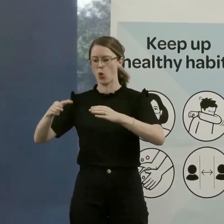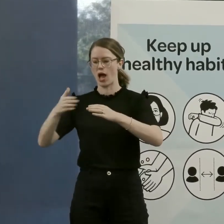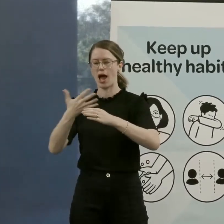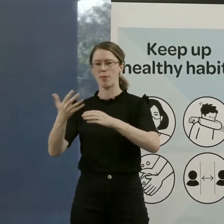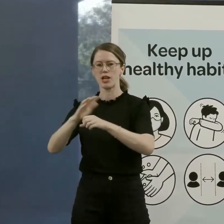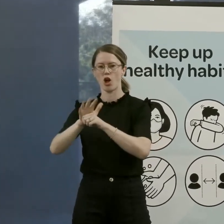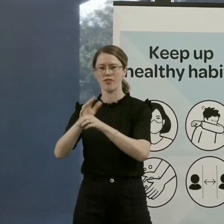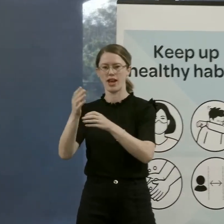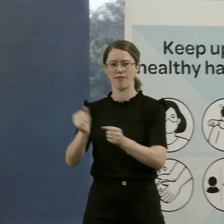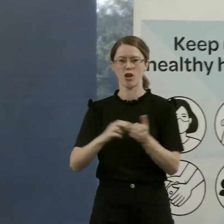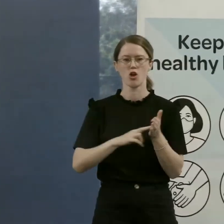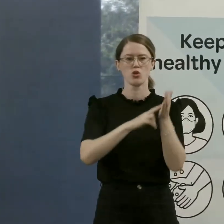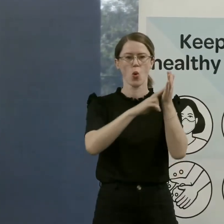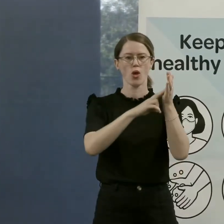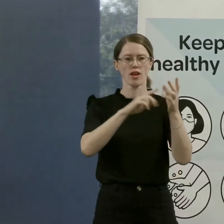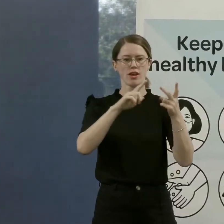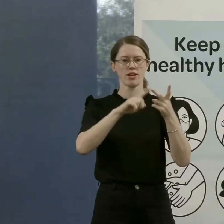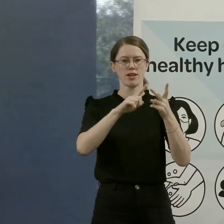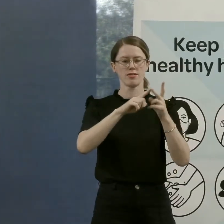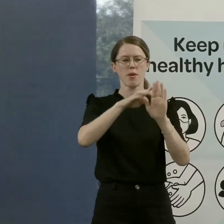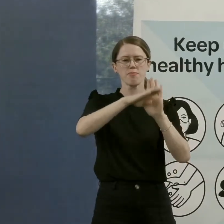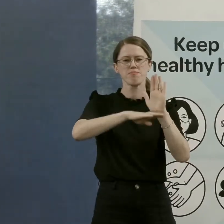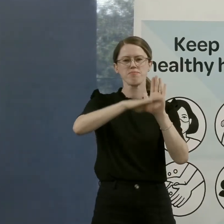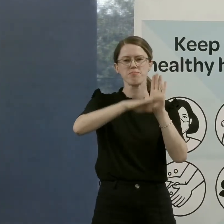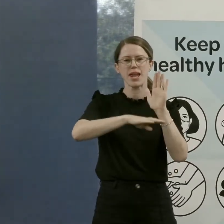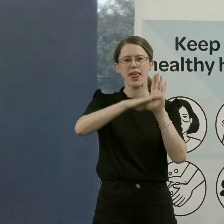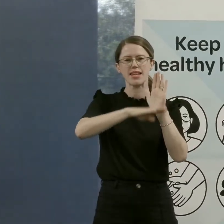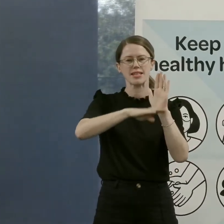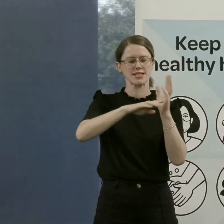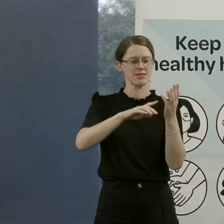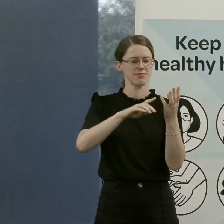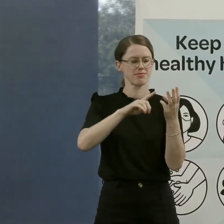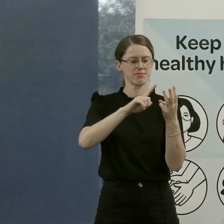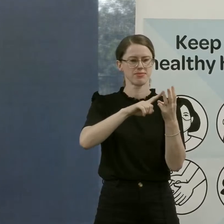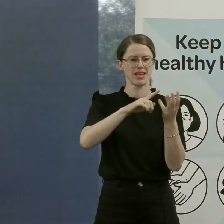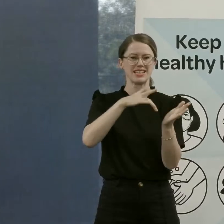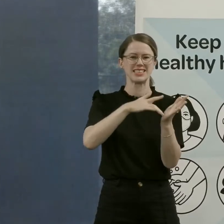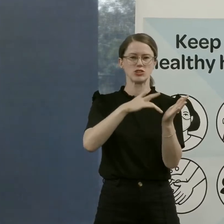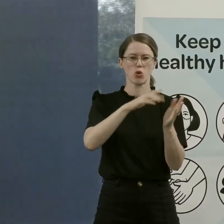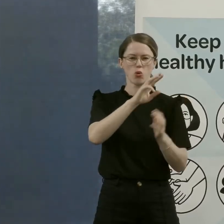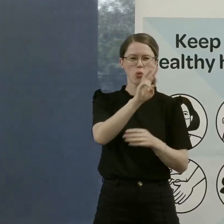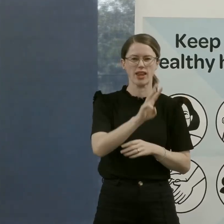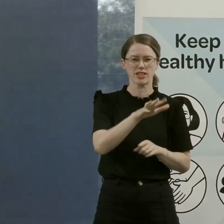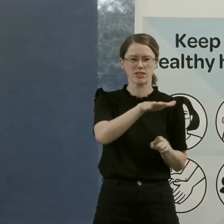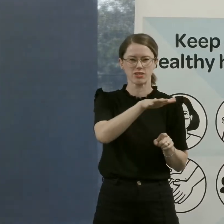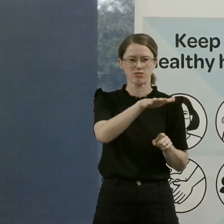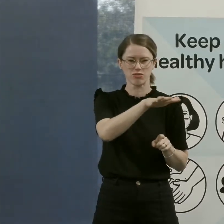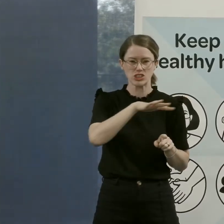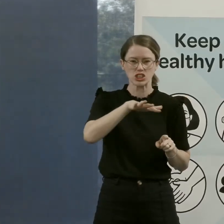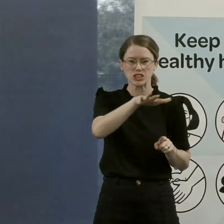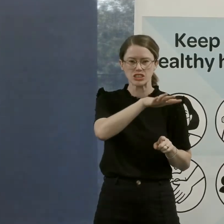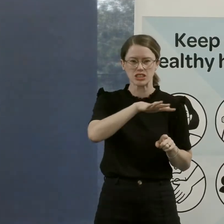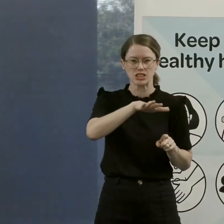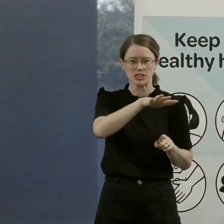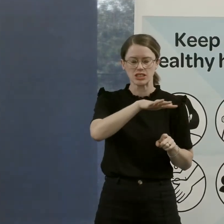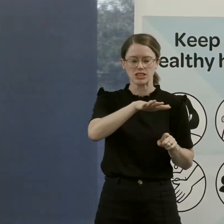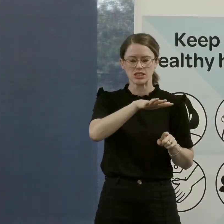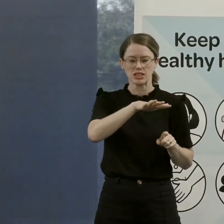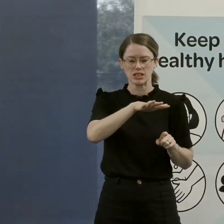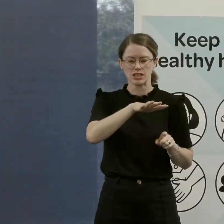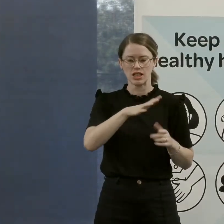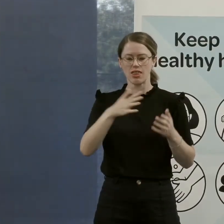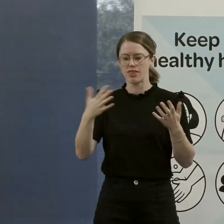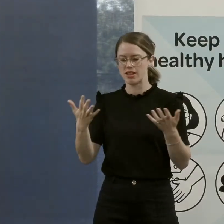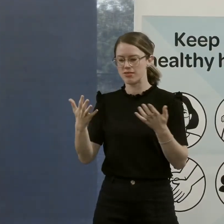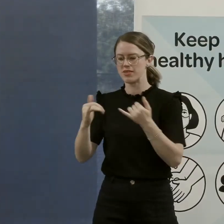which are the northern region, what we call Te Manawataki, or the Midland region, the central region, which is around Wellington and north of Wellington,